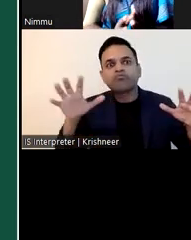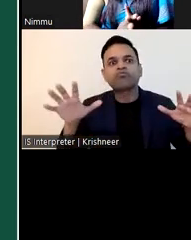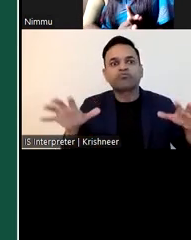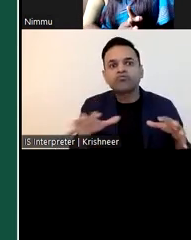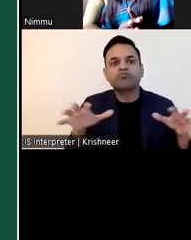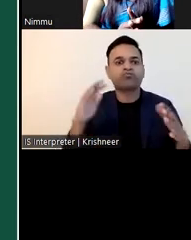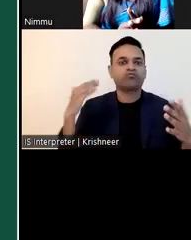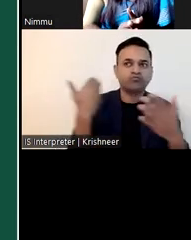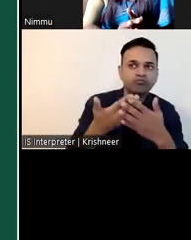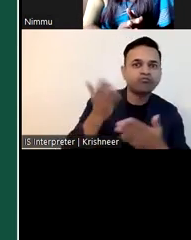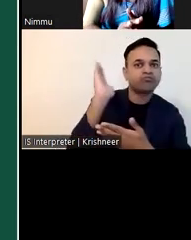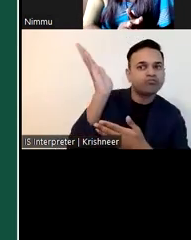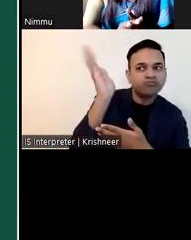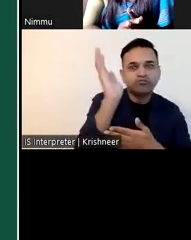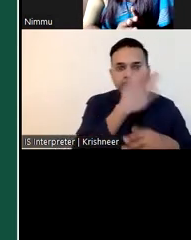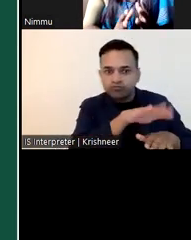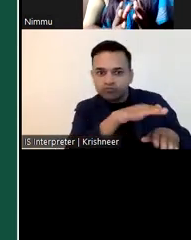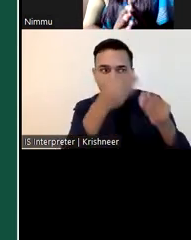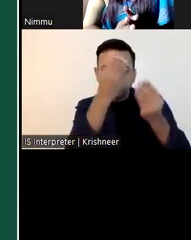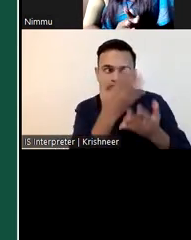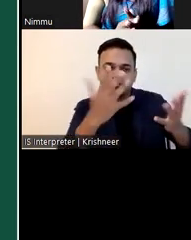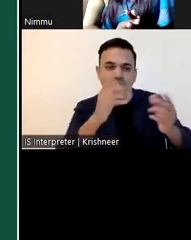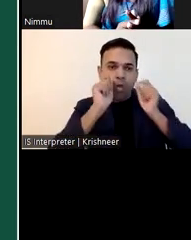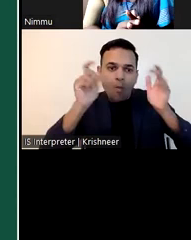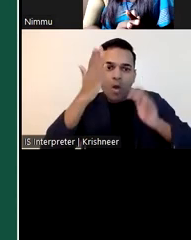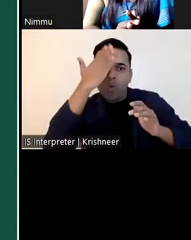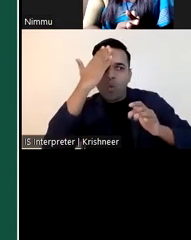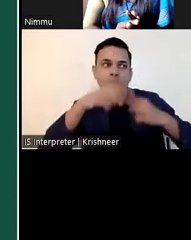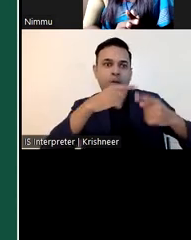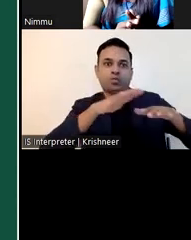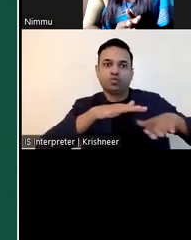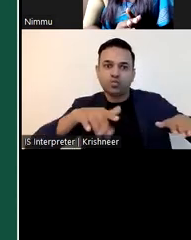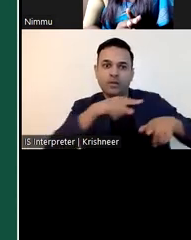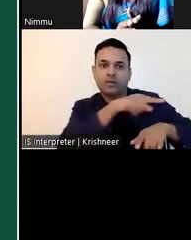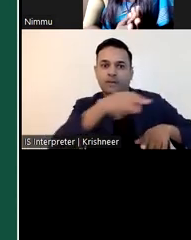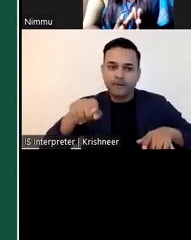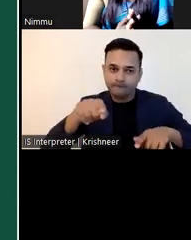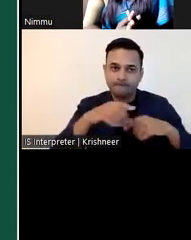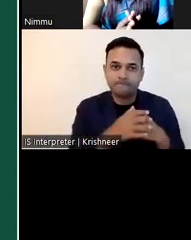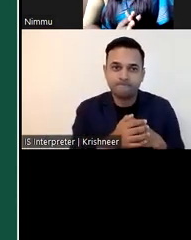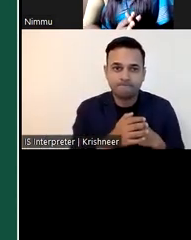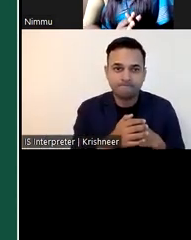The latest statistics of Sri Lankan child care system that we have found that